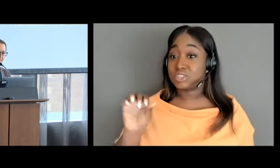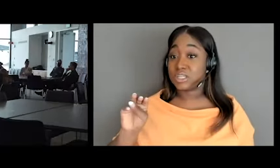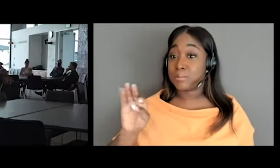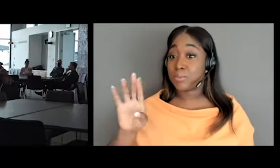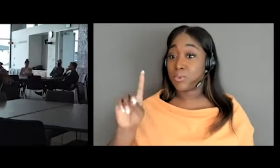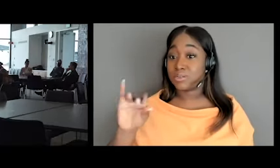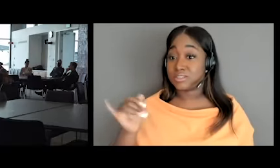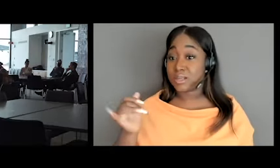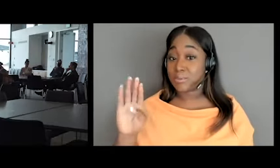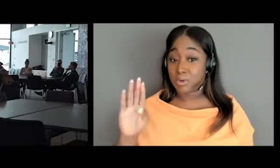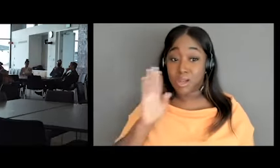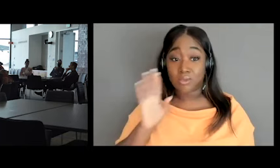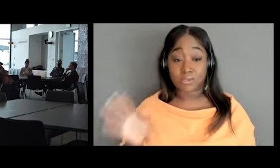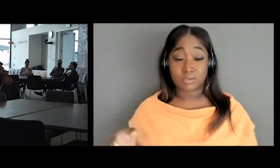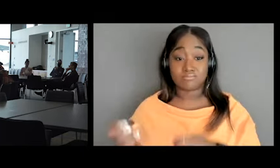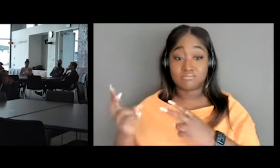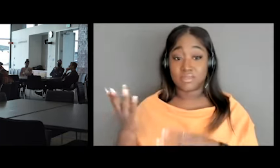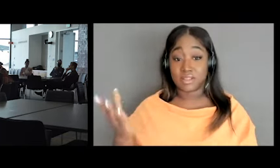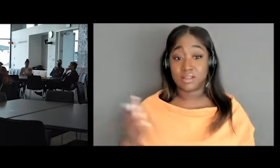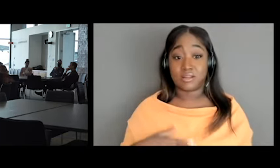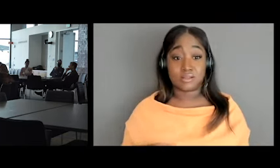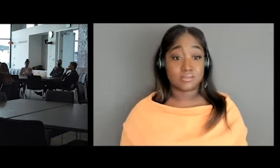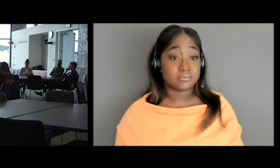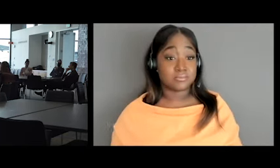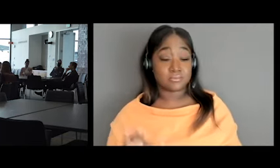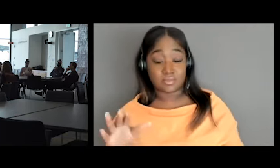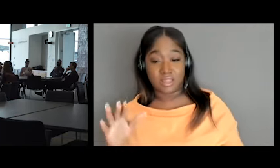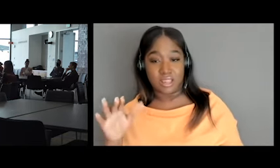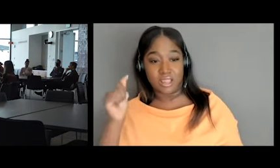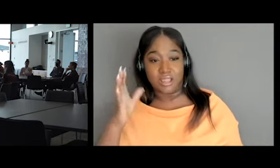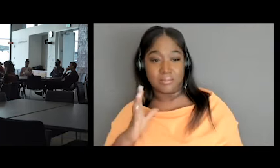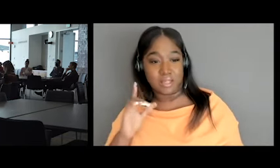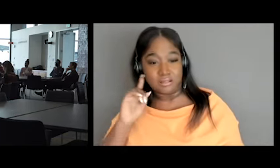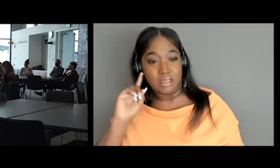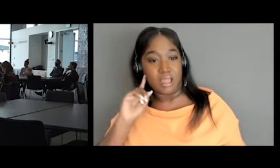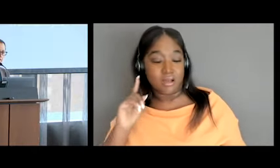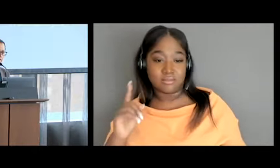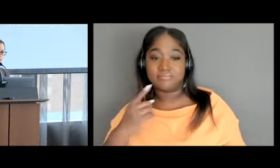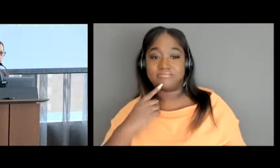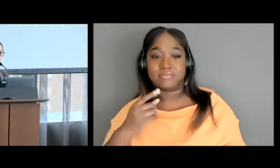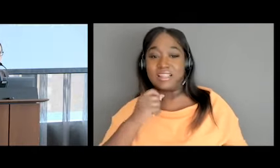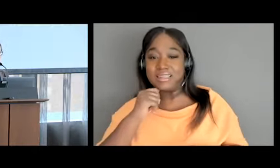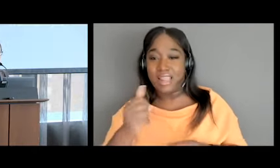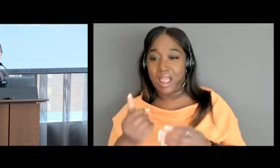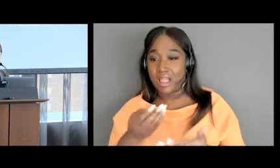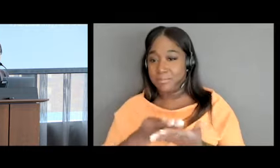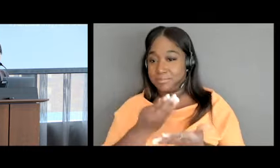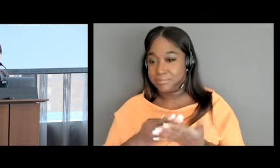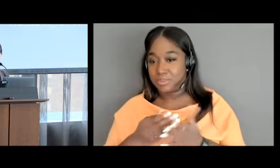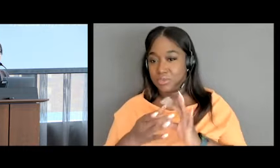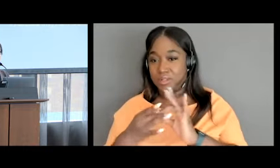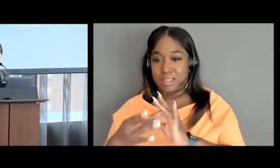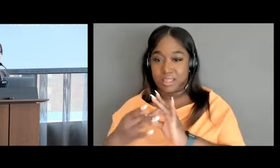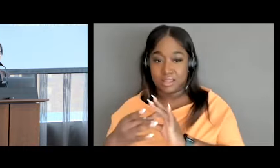Non-monetary cost is also like time cost. Mm-hmm. So do you mean that the time to